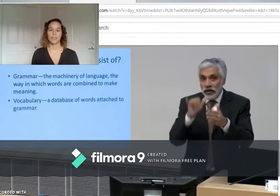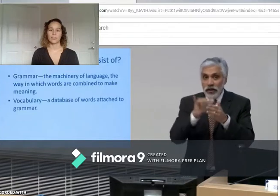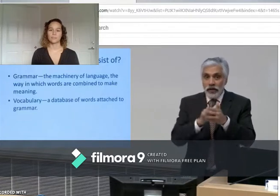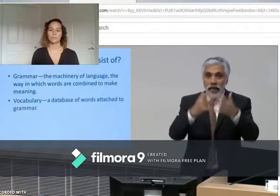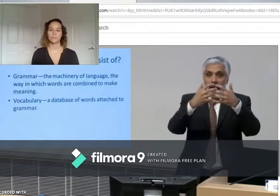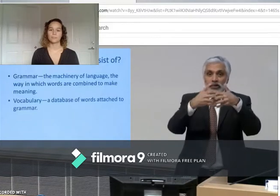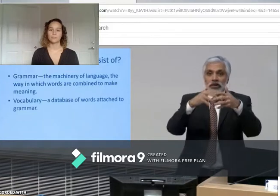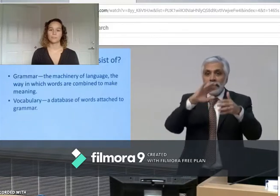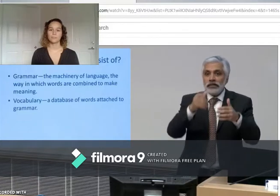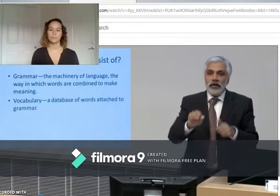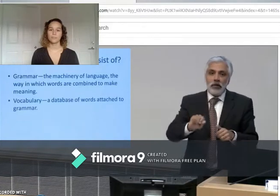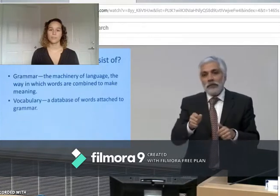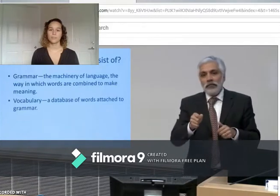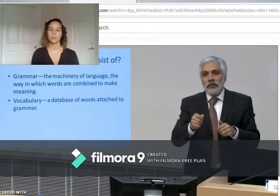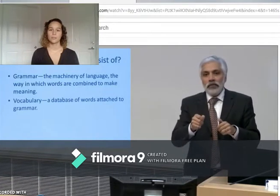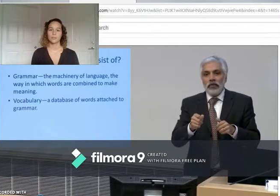work together.